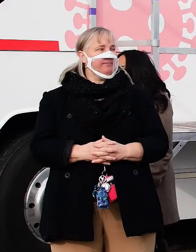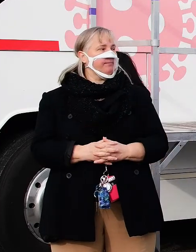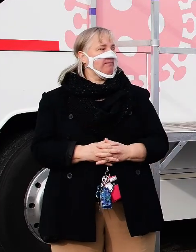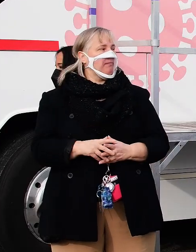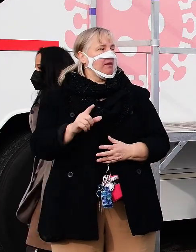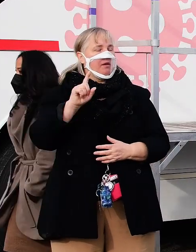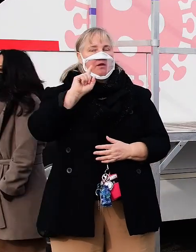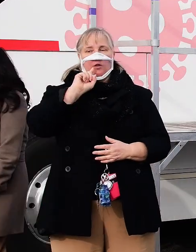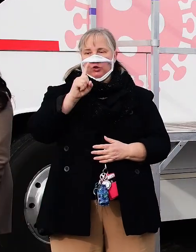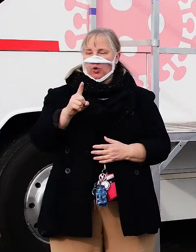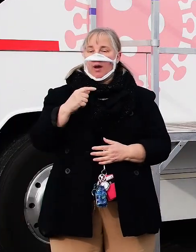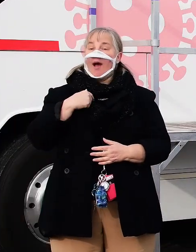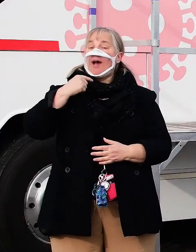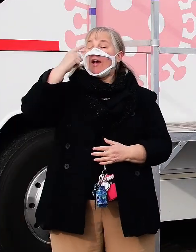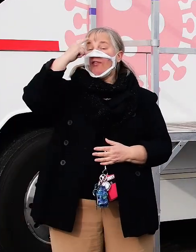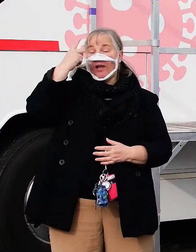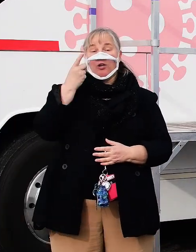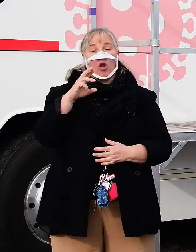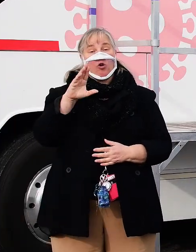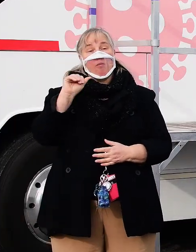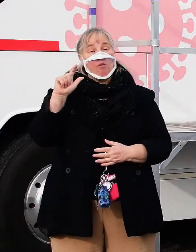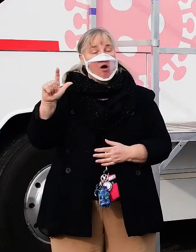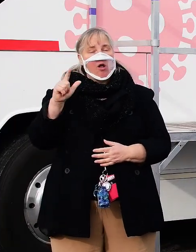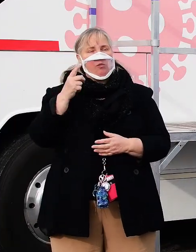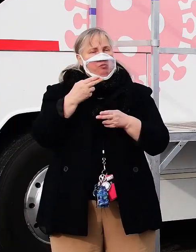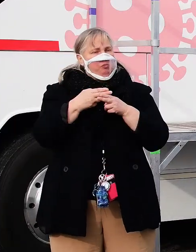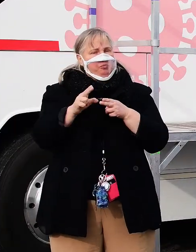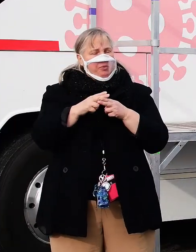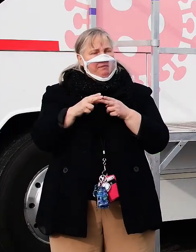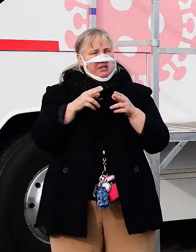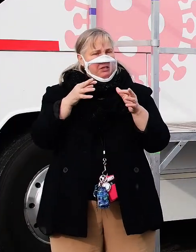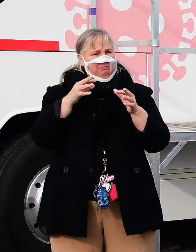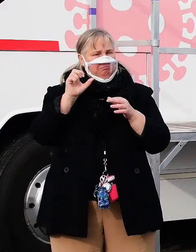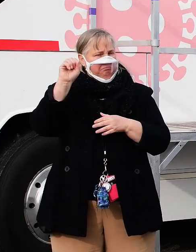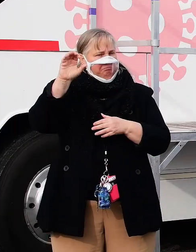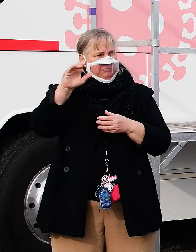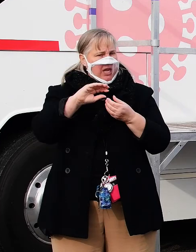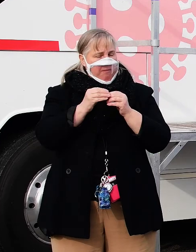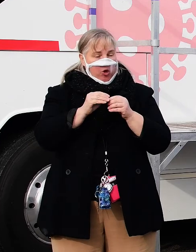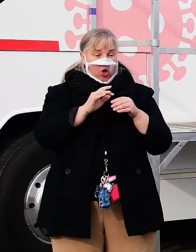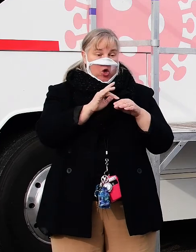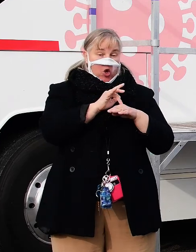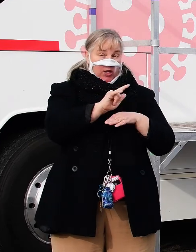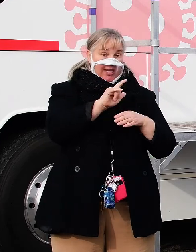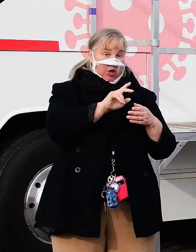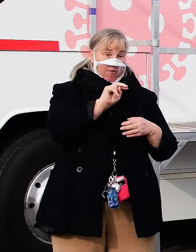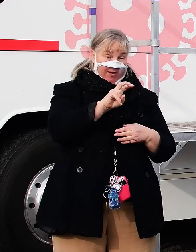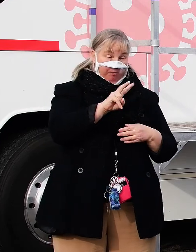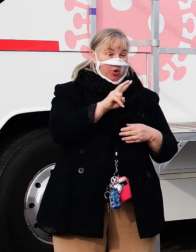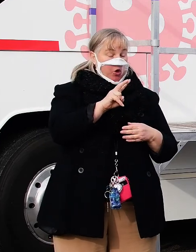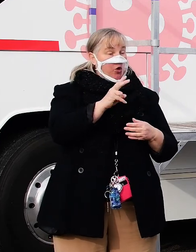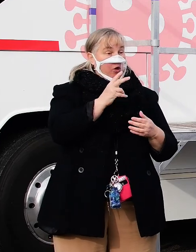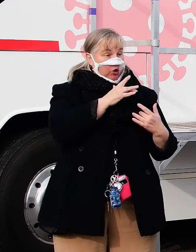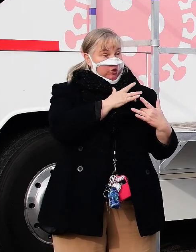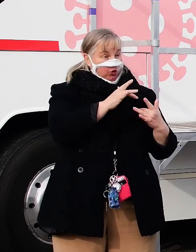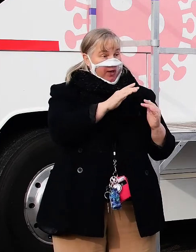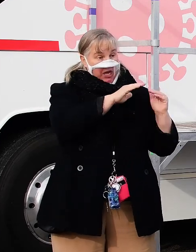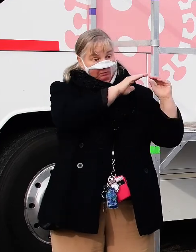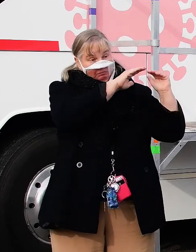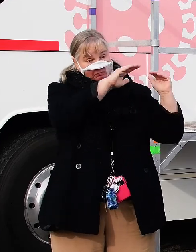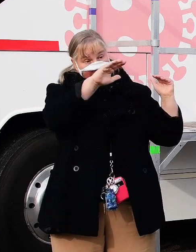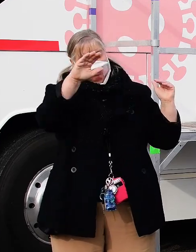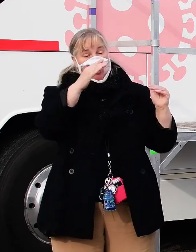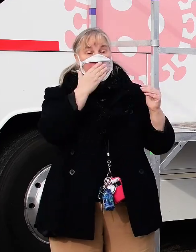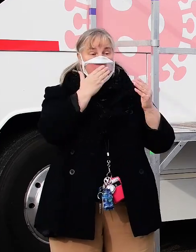Sure. So I think Dr. Ball briefly gave numbers where early November it seemed like things were on a good trend. And in the last 2